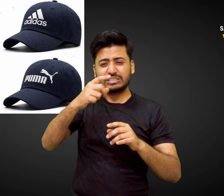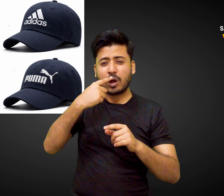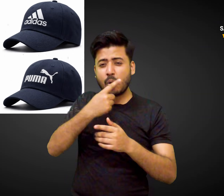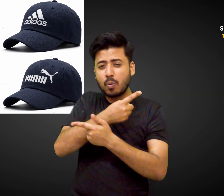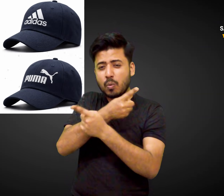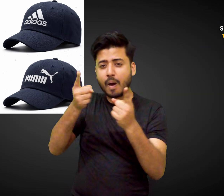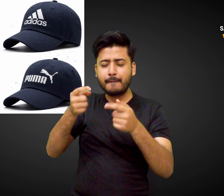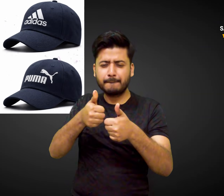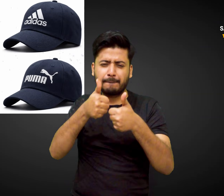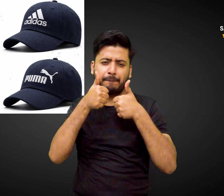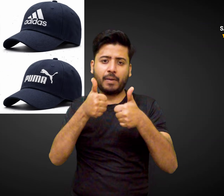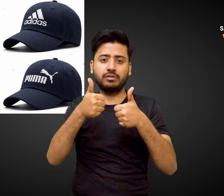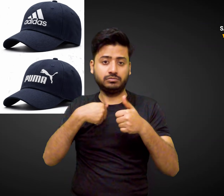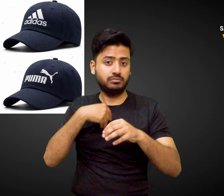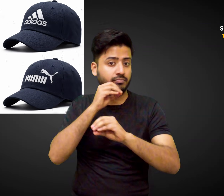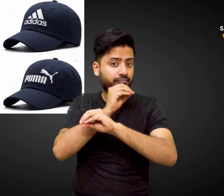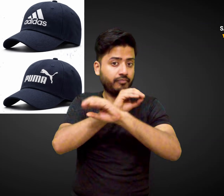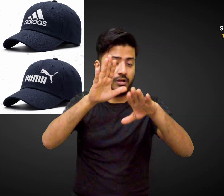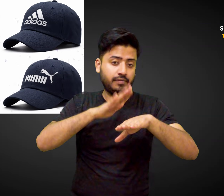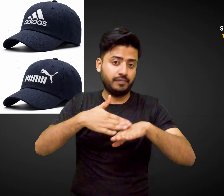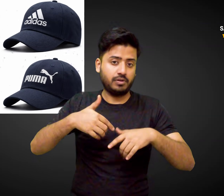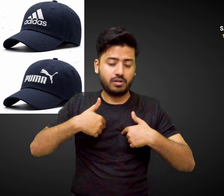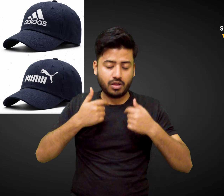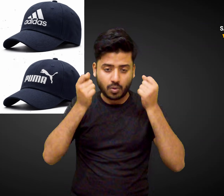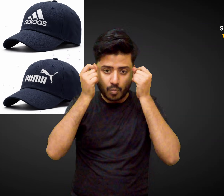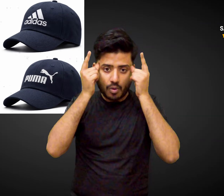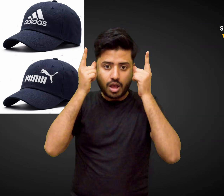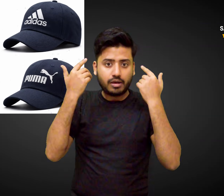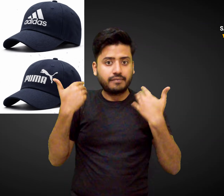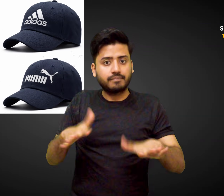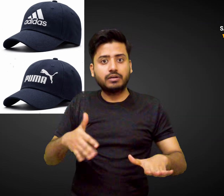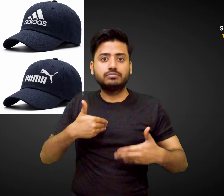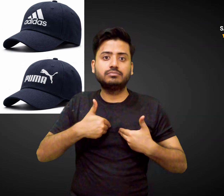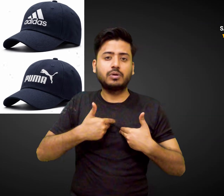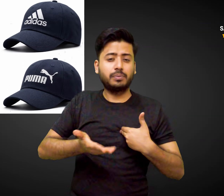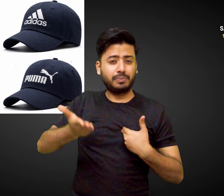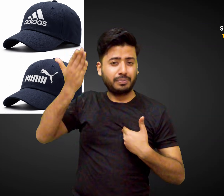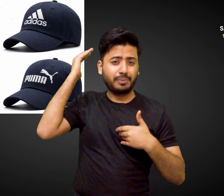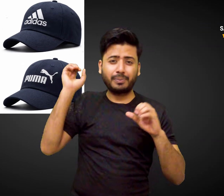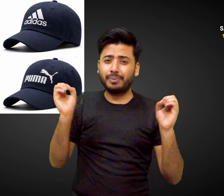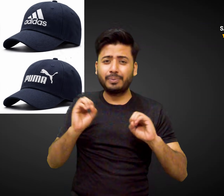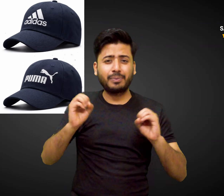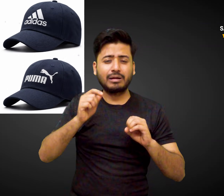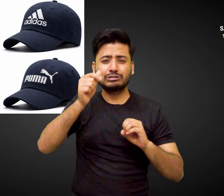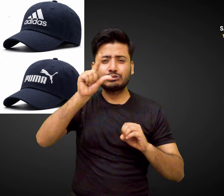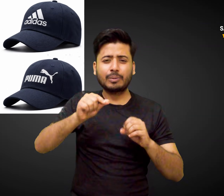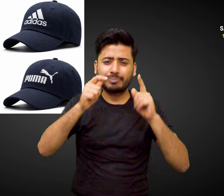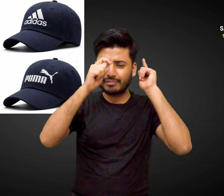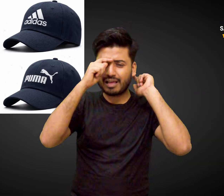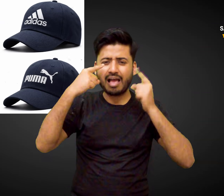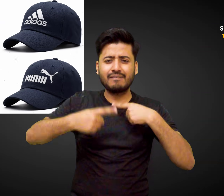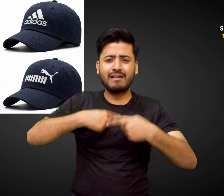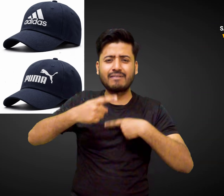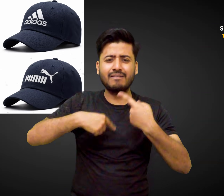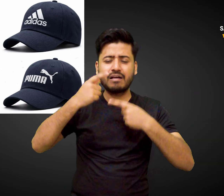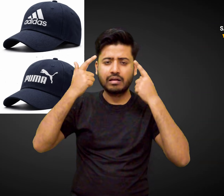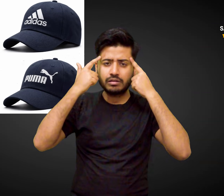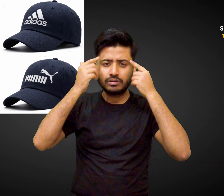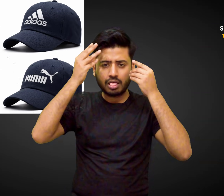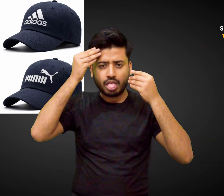traction alopecia by putting constant pressure on hair follicles. The cap should not leave an indentation on your forehead. Choose breathable